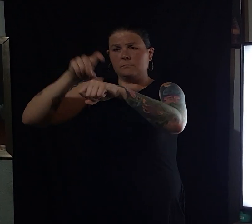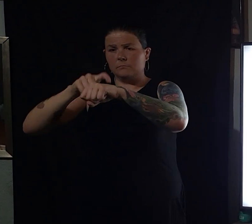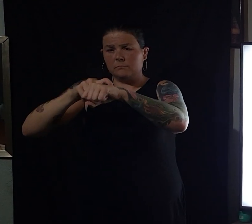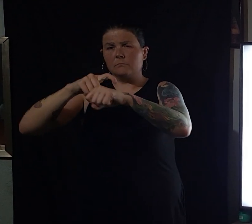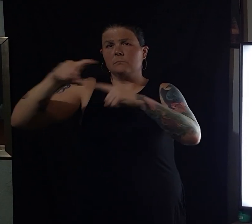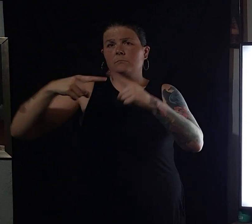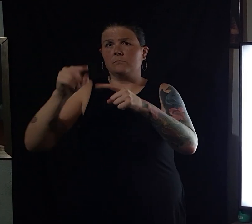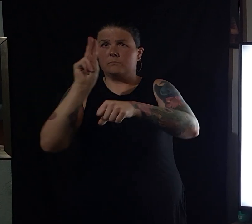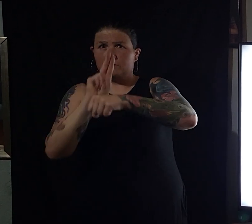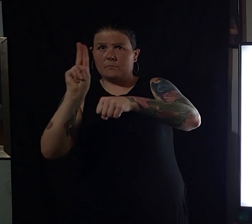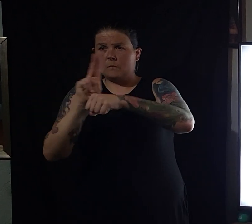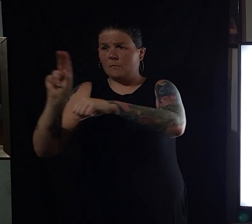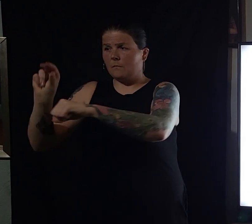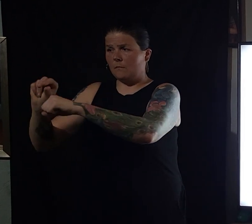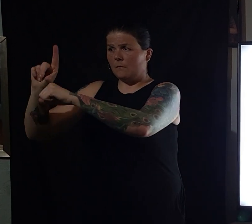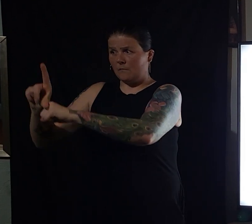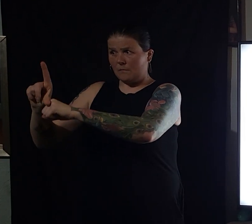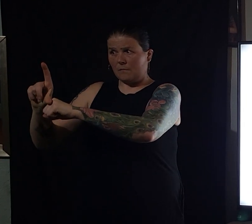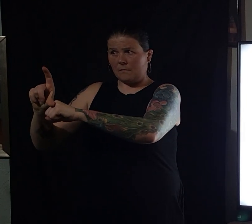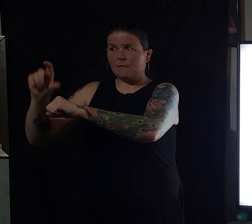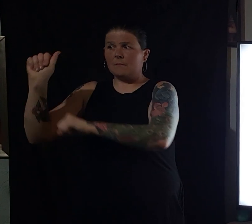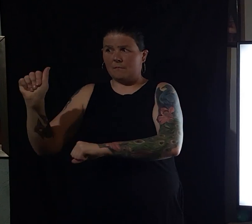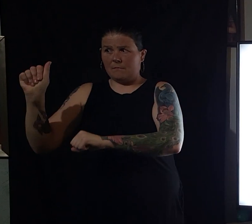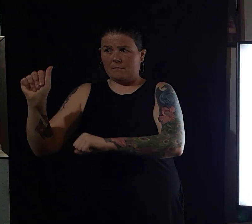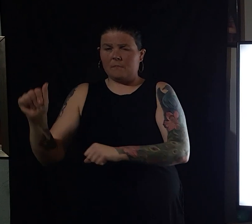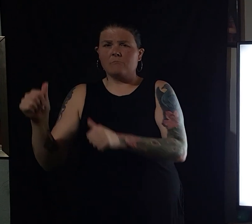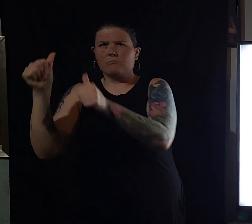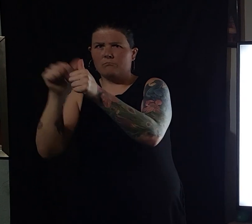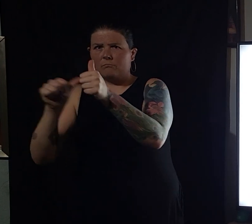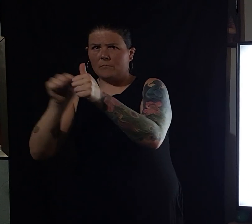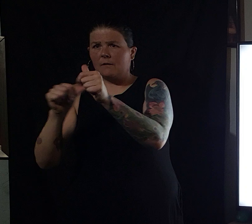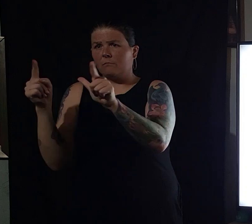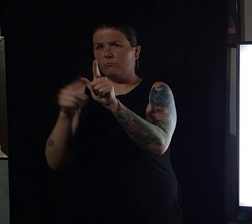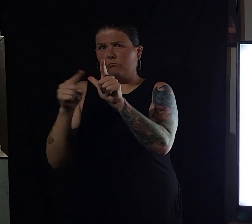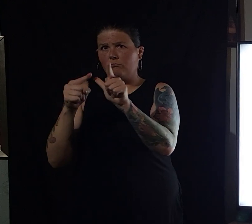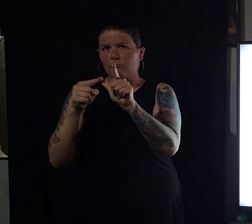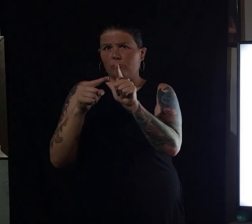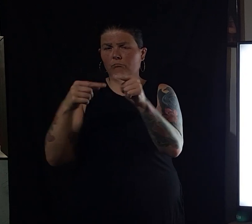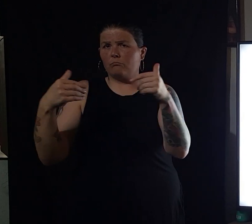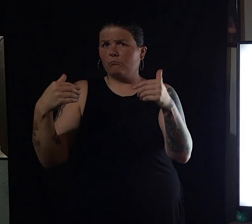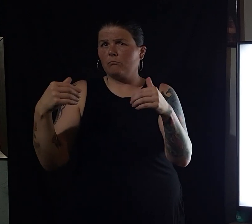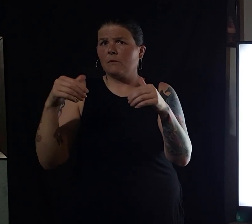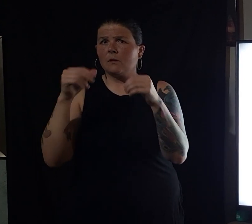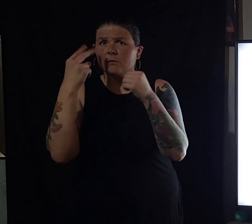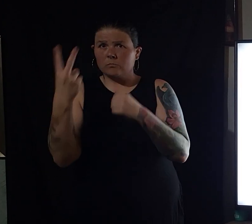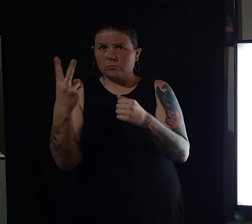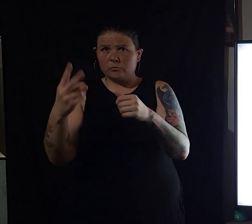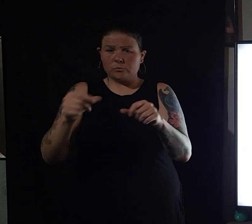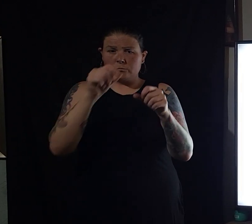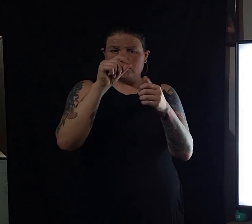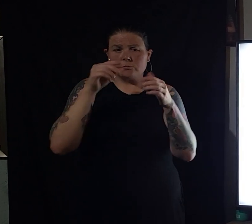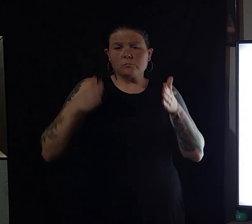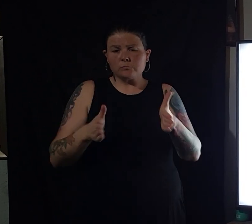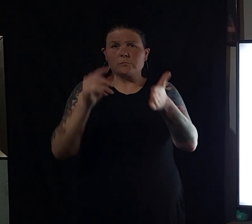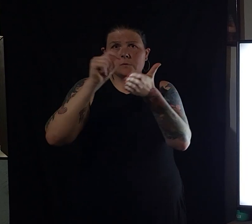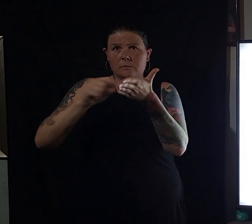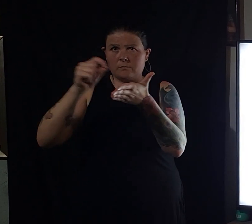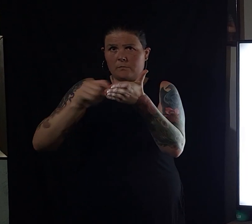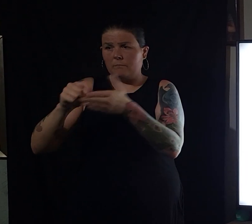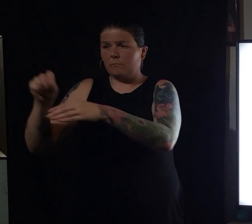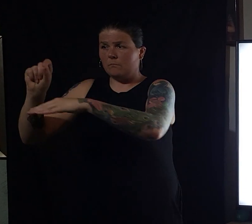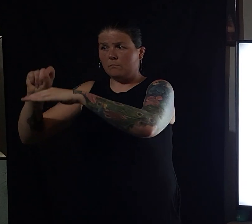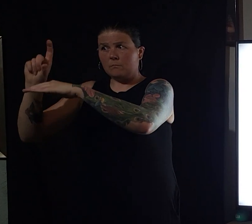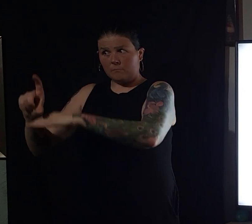when we use the capital A. Every letter has two ways it is written, as